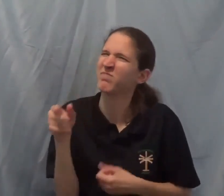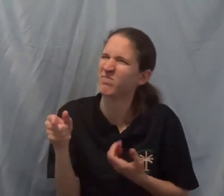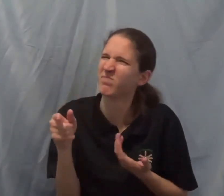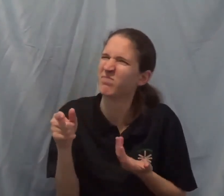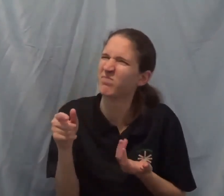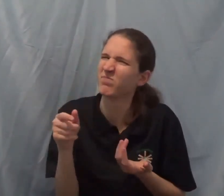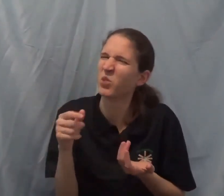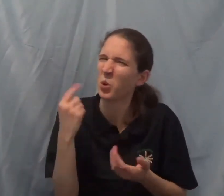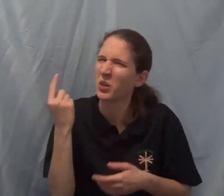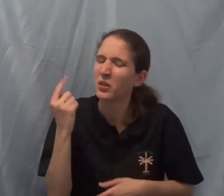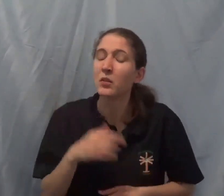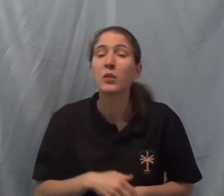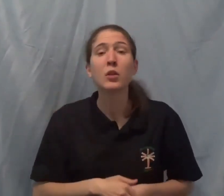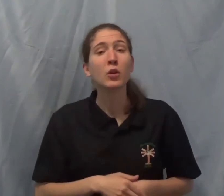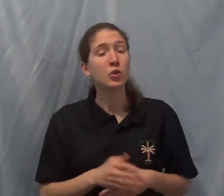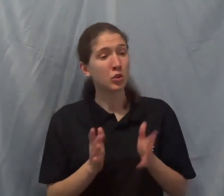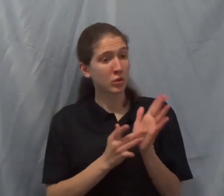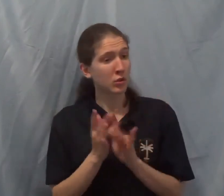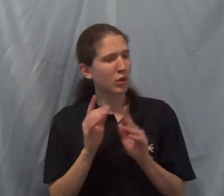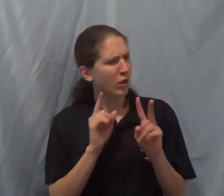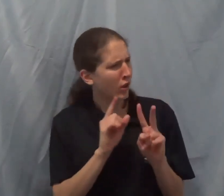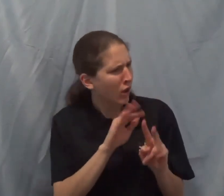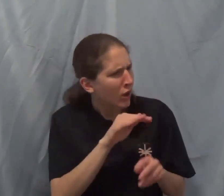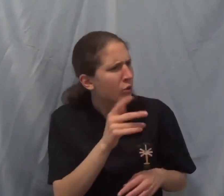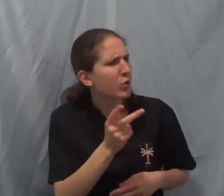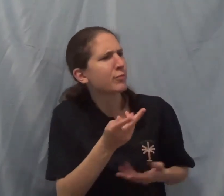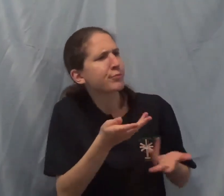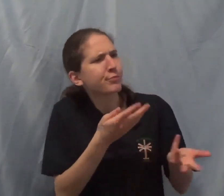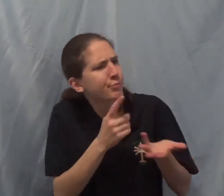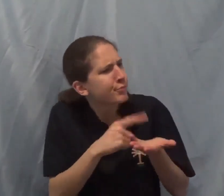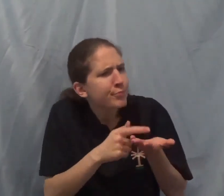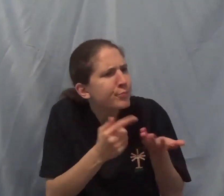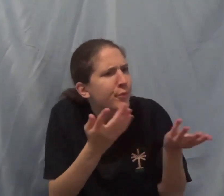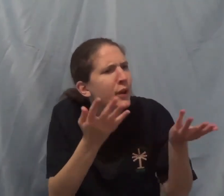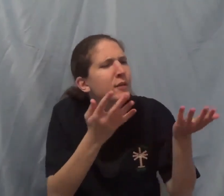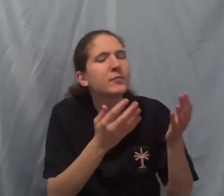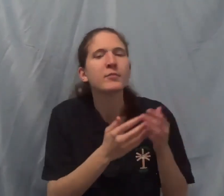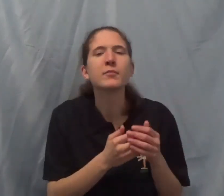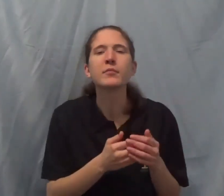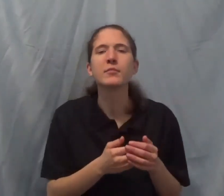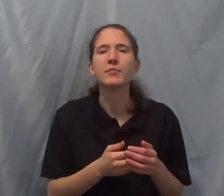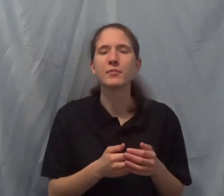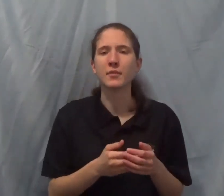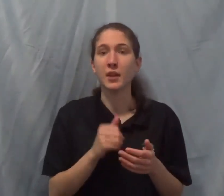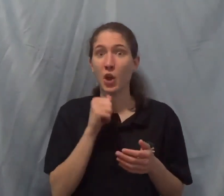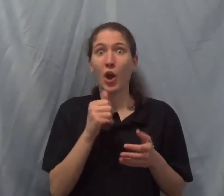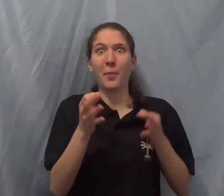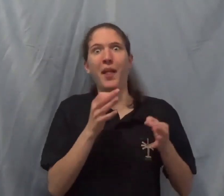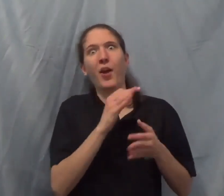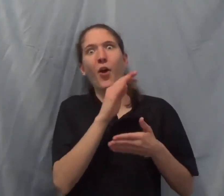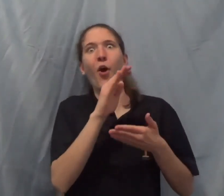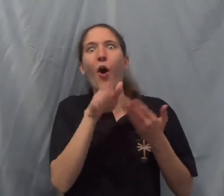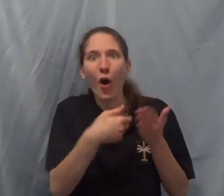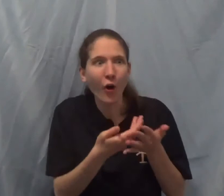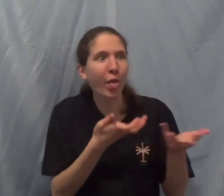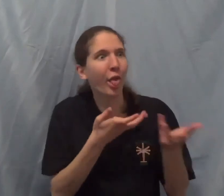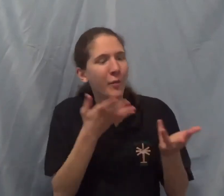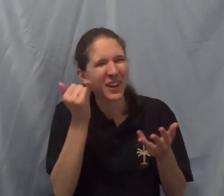going to fast forward because this requires a retreat. And this is a meditation. It's not a retreat. And fast forward, and we're going to finish